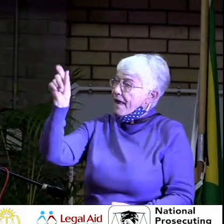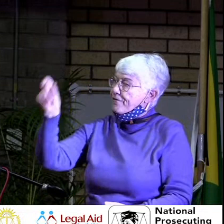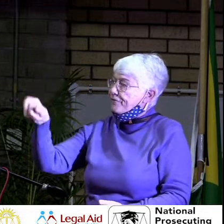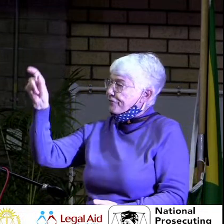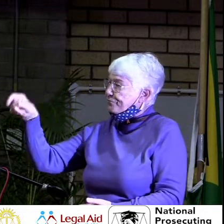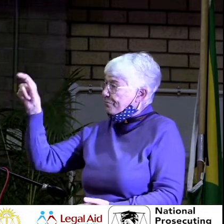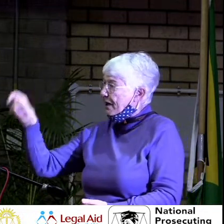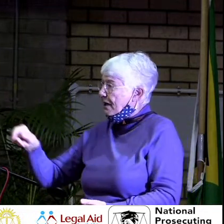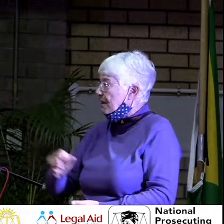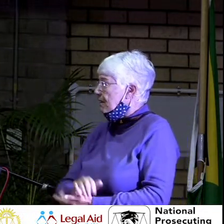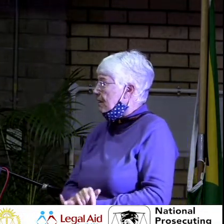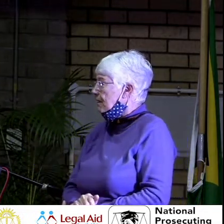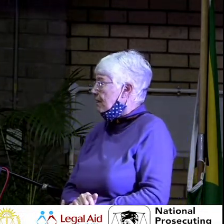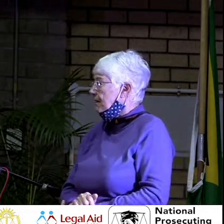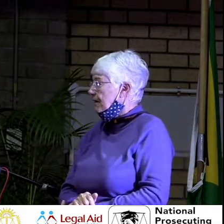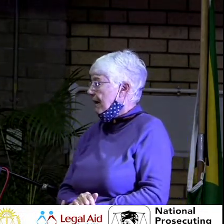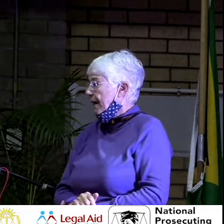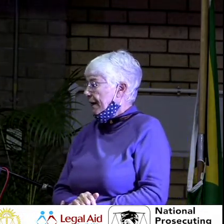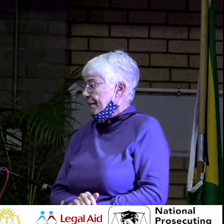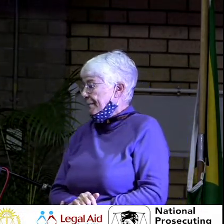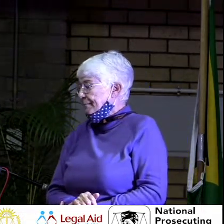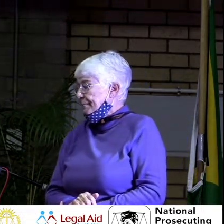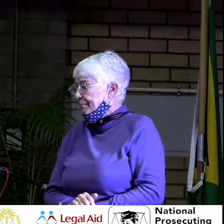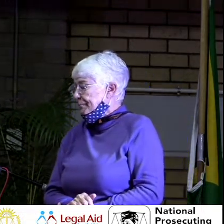You are competent to do that.